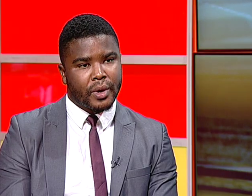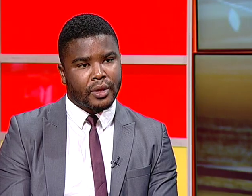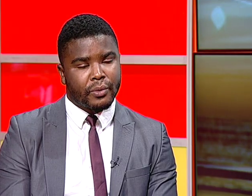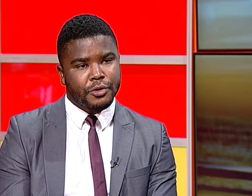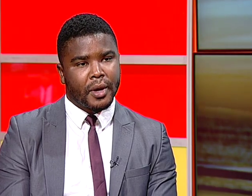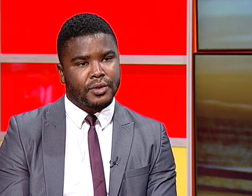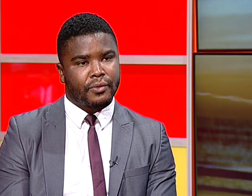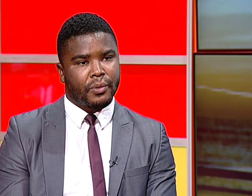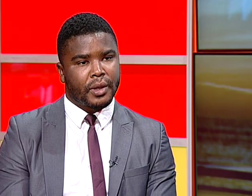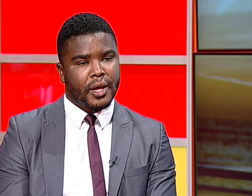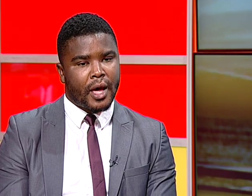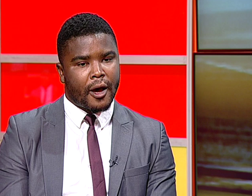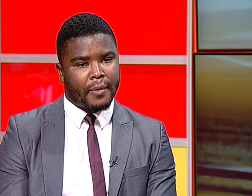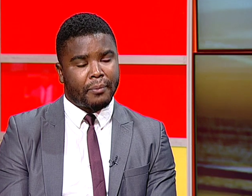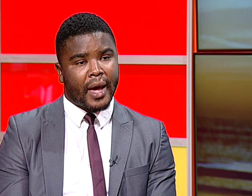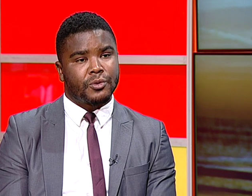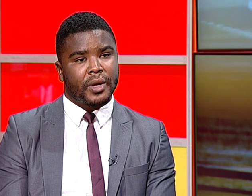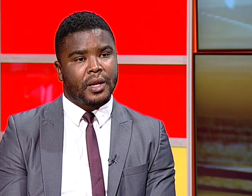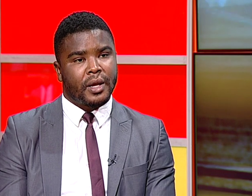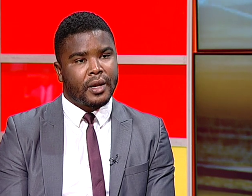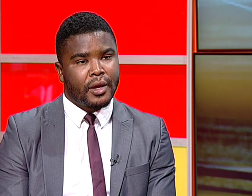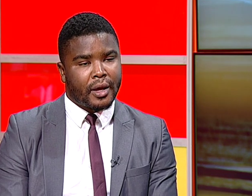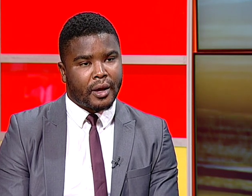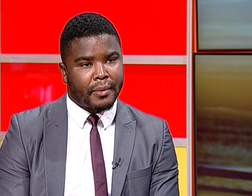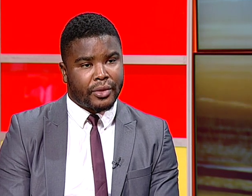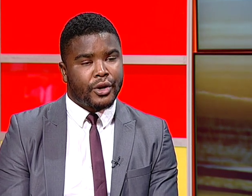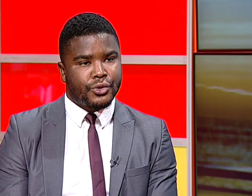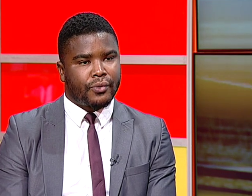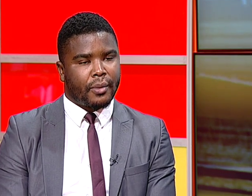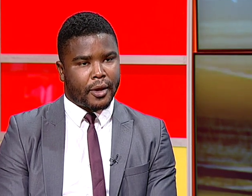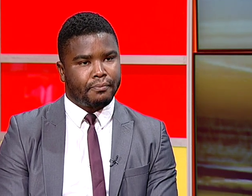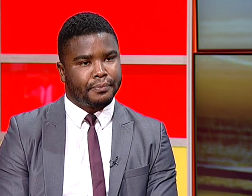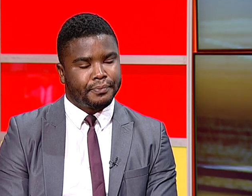In which parts of the world that perhaps we can learn a thing or two from here?